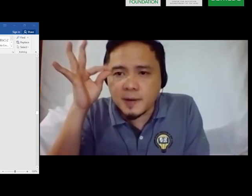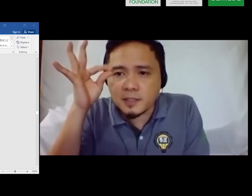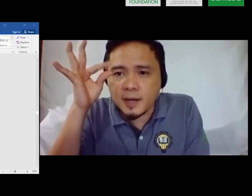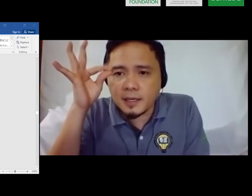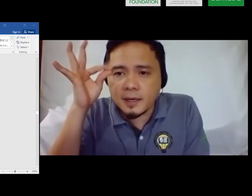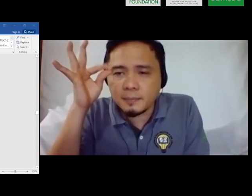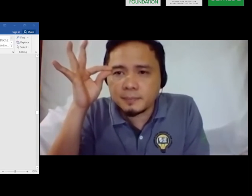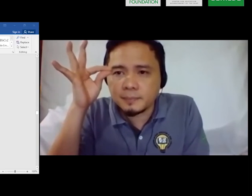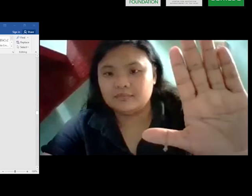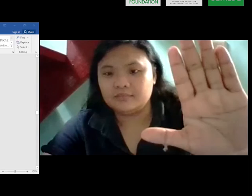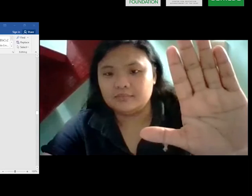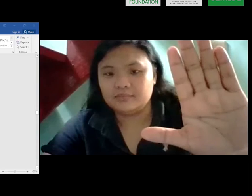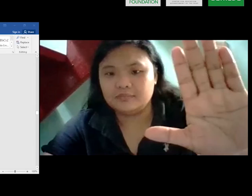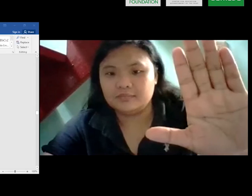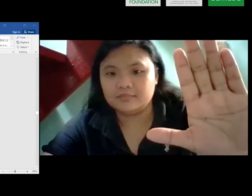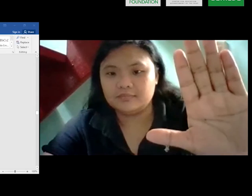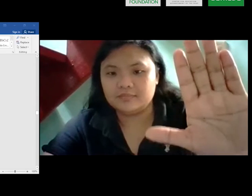Jasmine has her hand up.